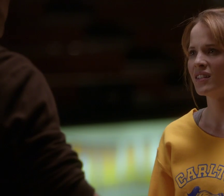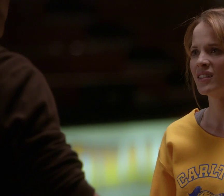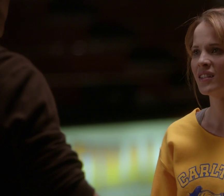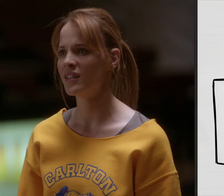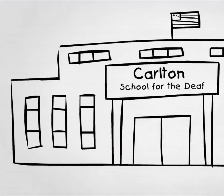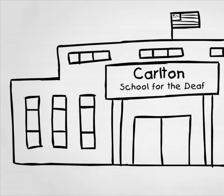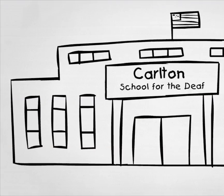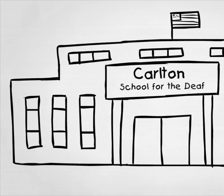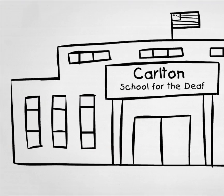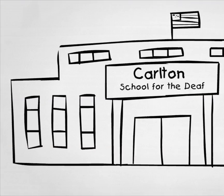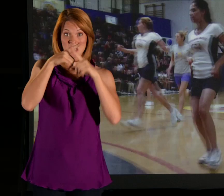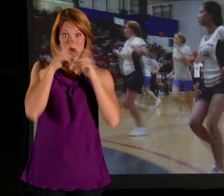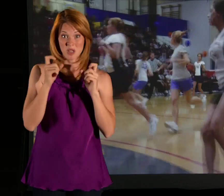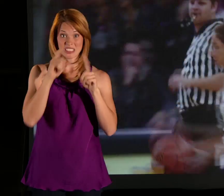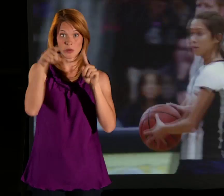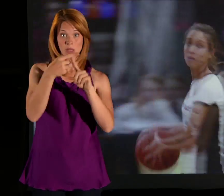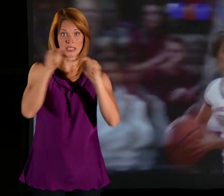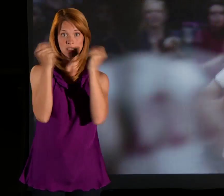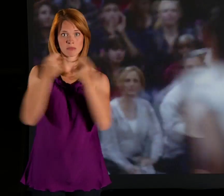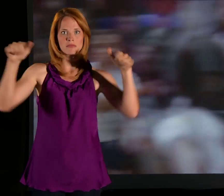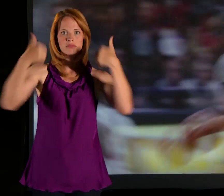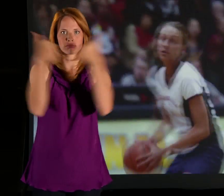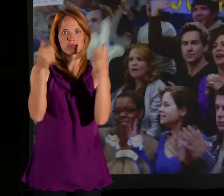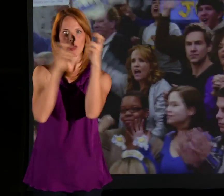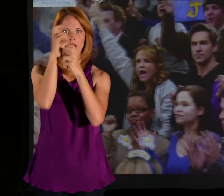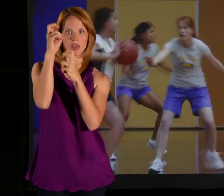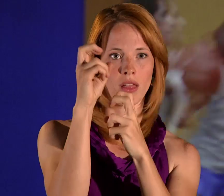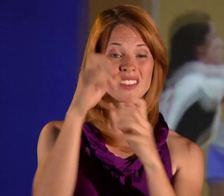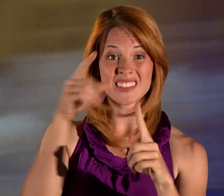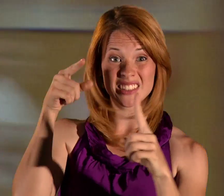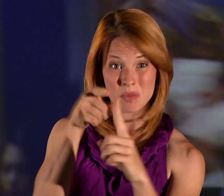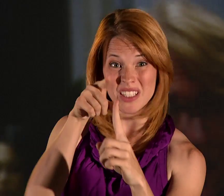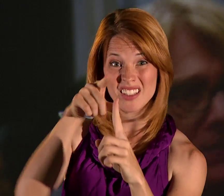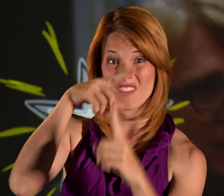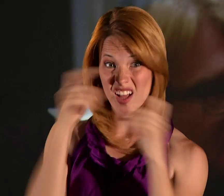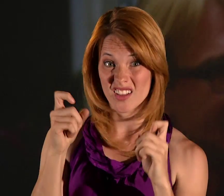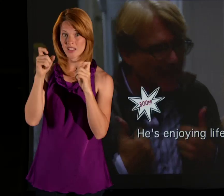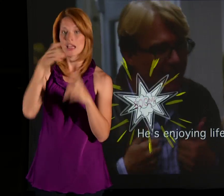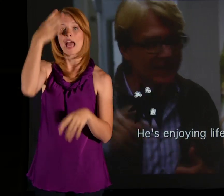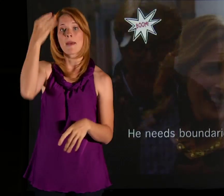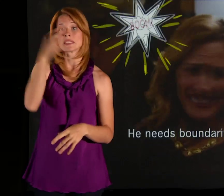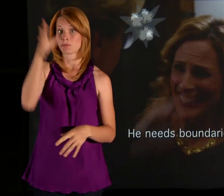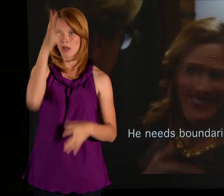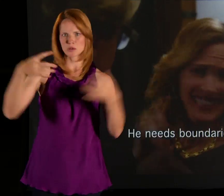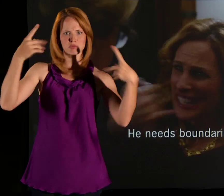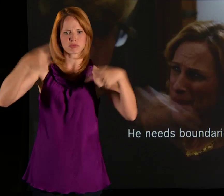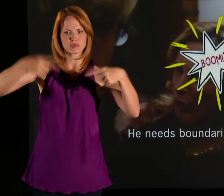her old school, Carlton. Things got pretty ugly when they had to play Buckner in a tournament. Speaking of ugly, Emmett's parents were fighting a custody battle that